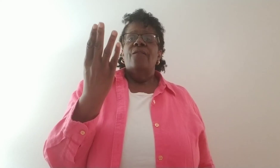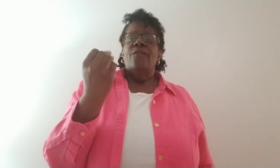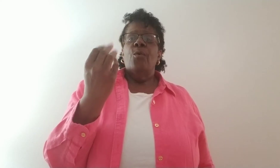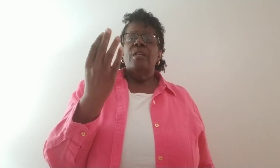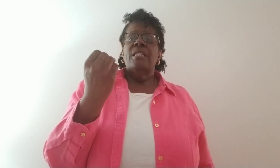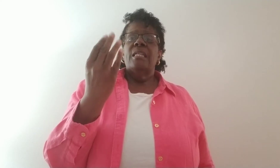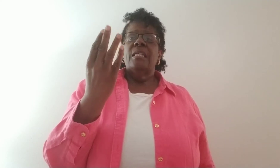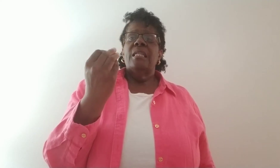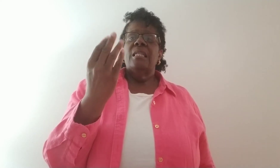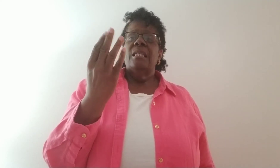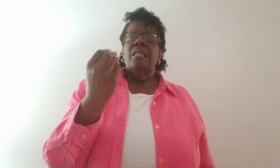14,